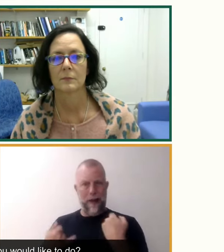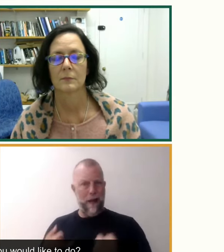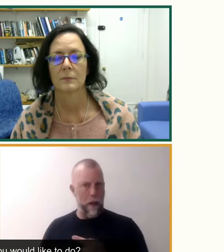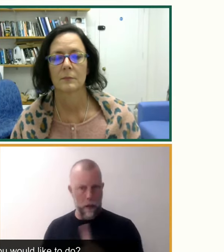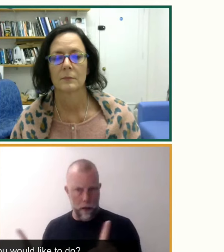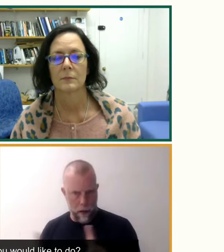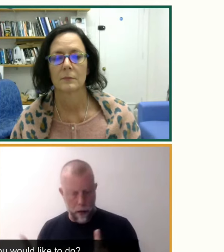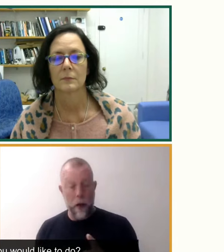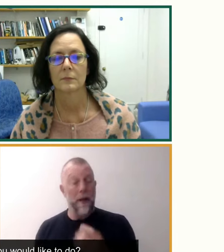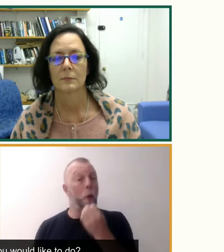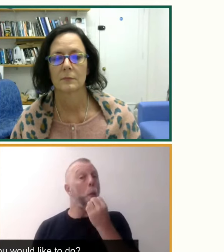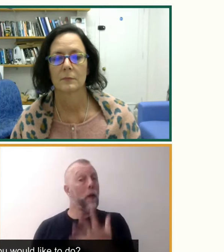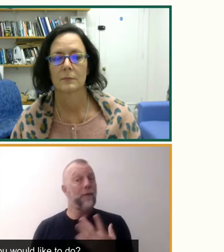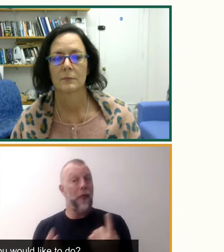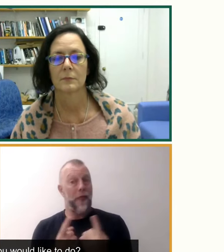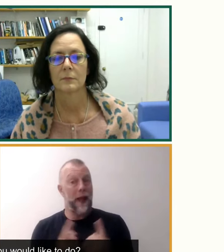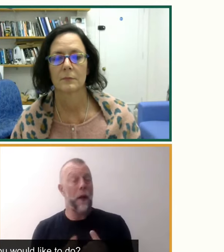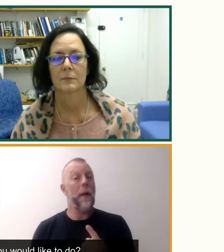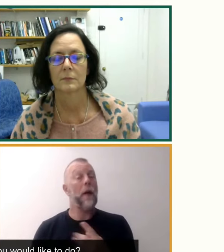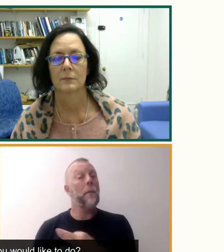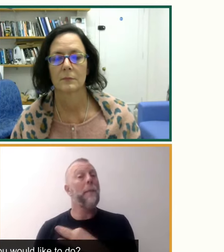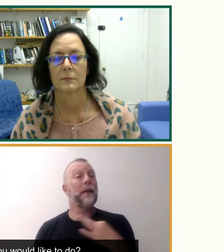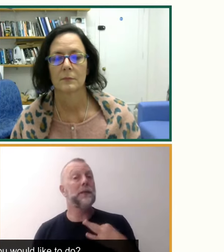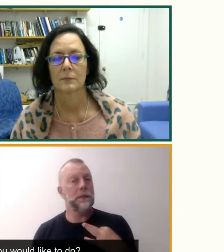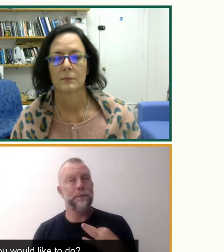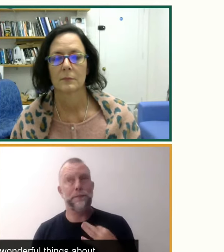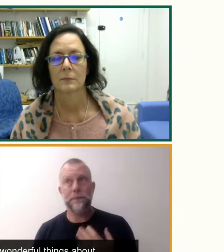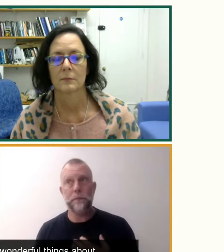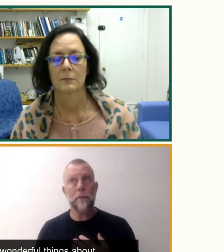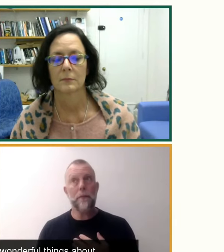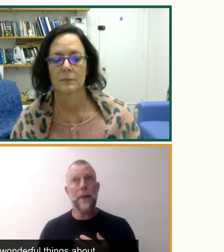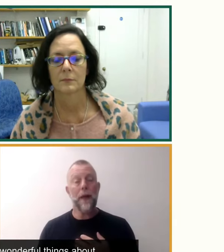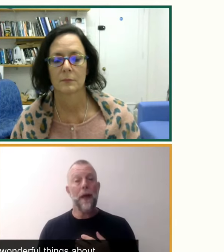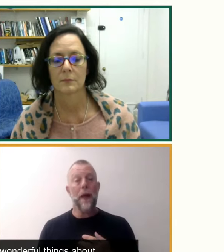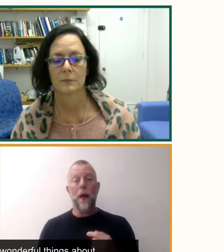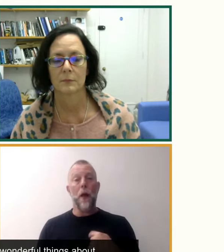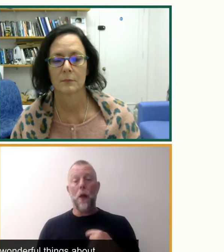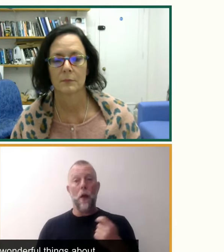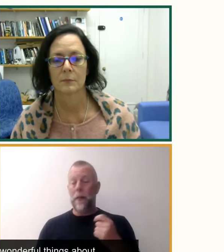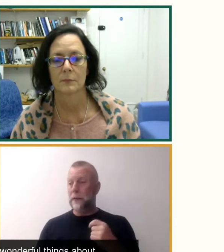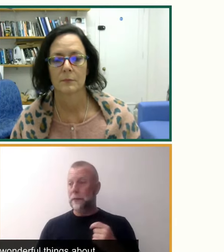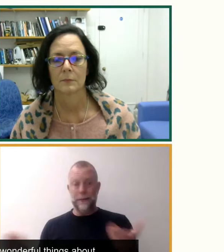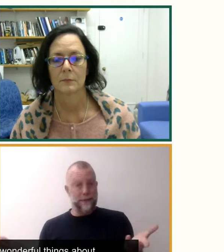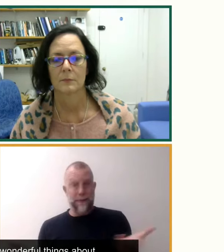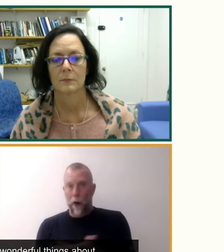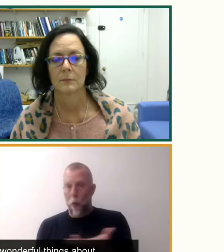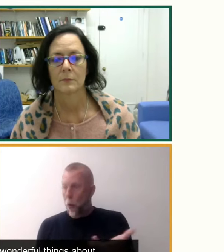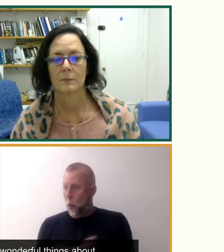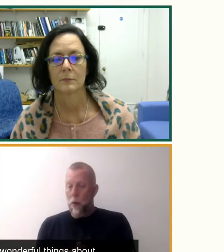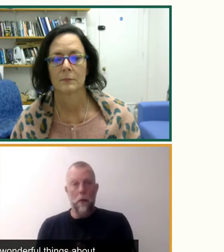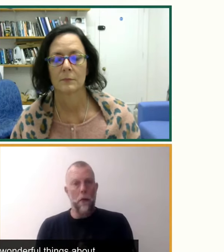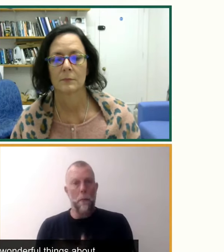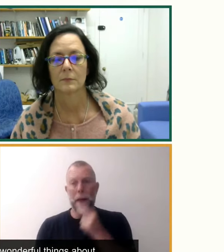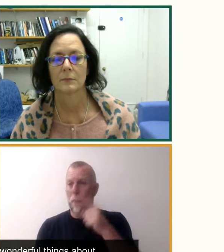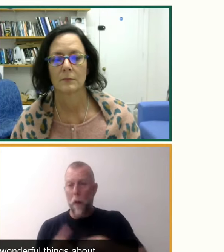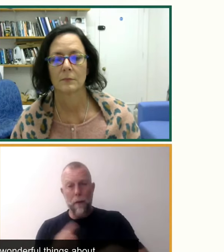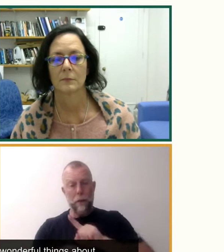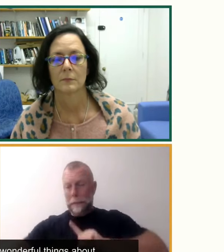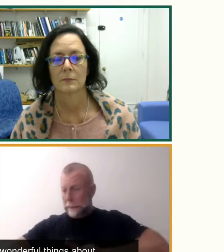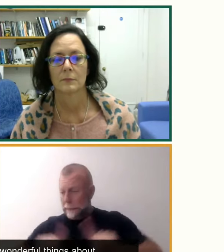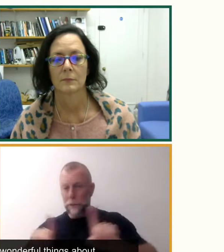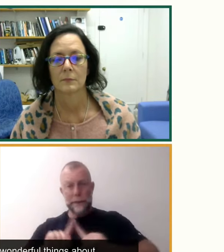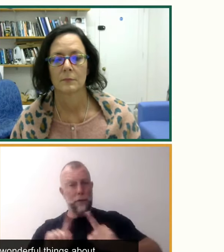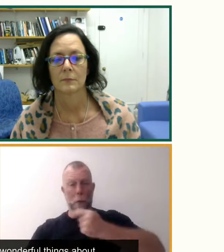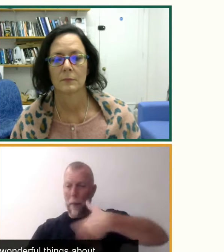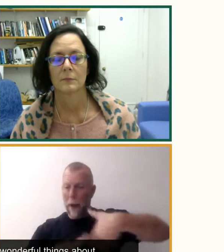about medicine is just that it throws you into this traffic and dialogue with people from all ends